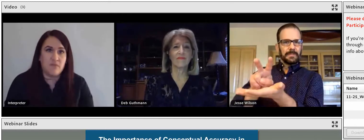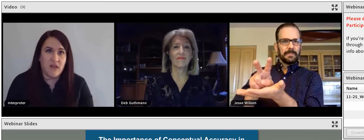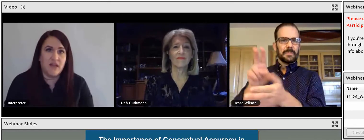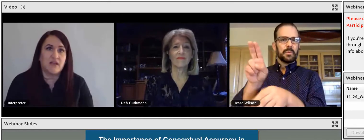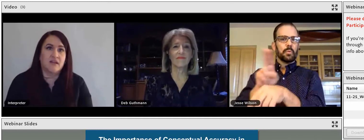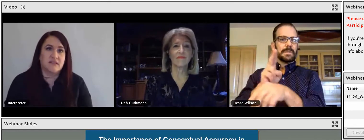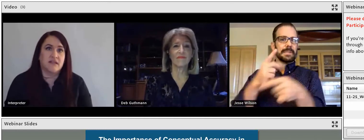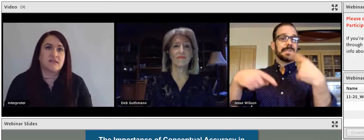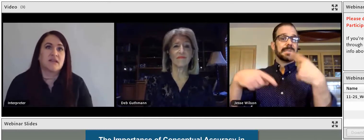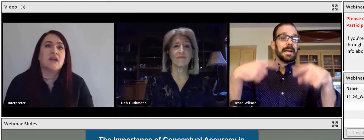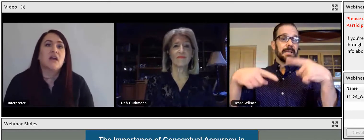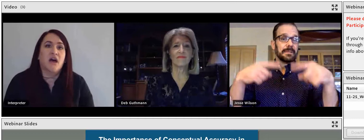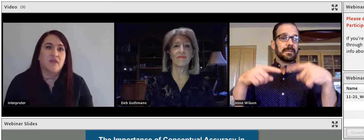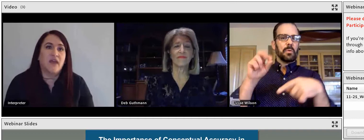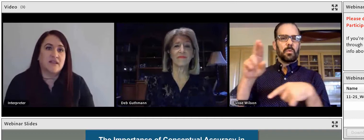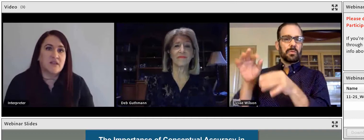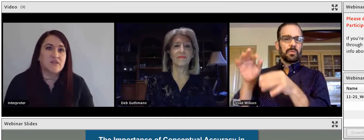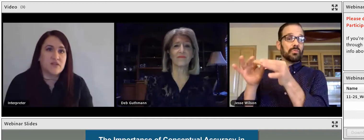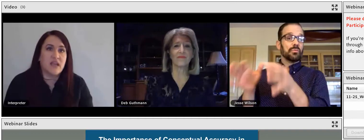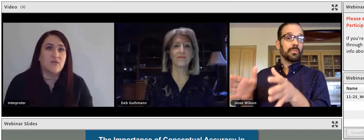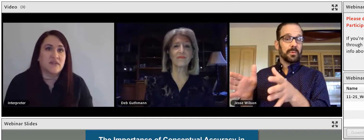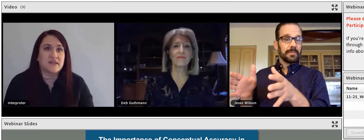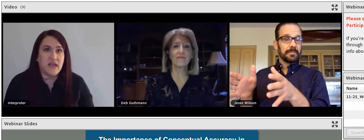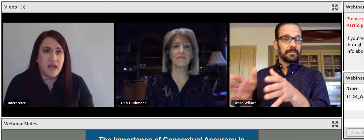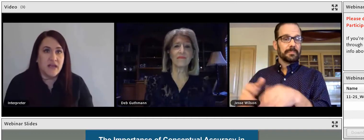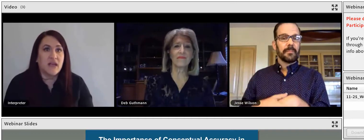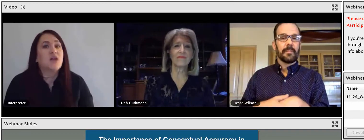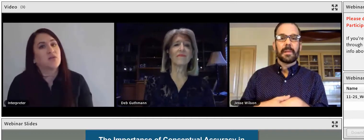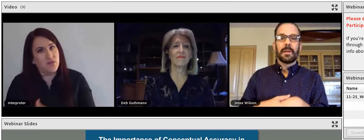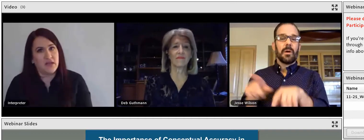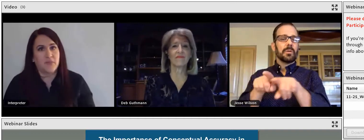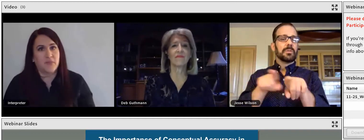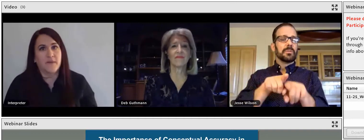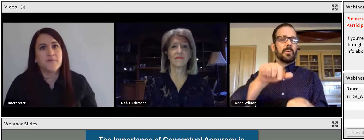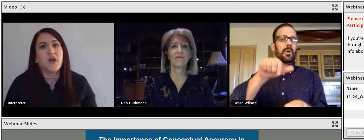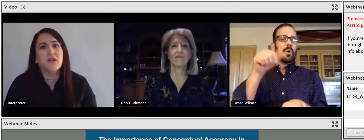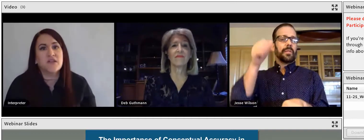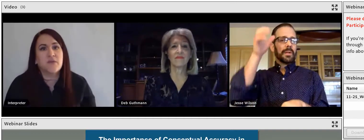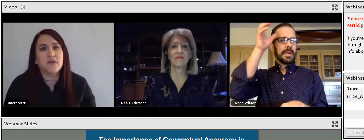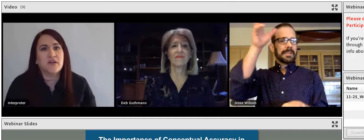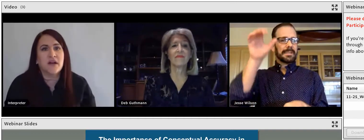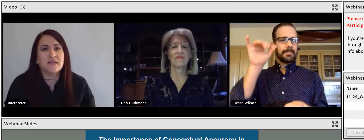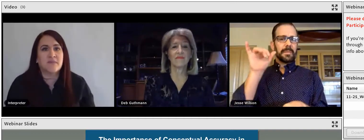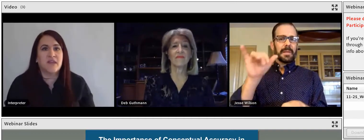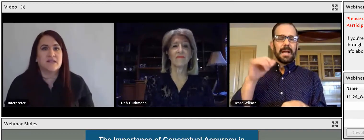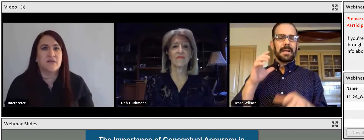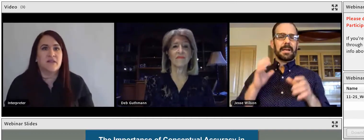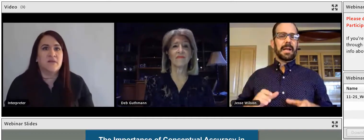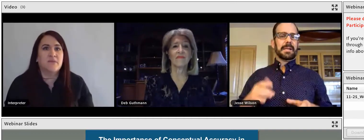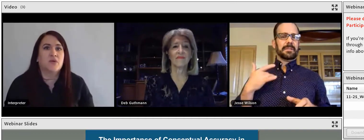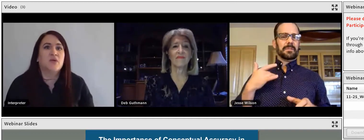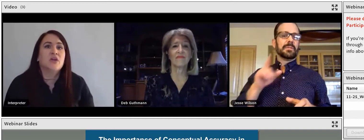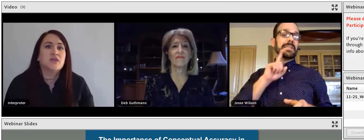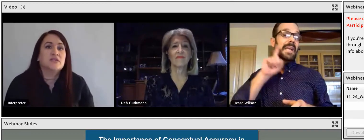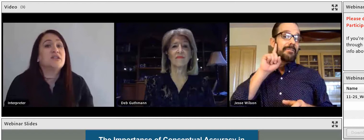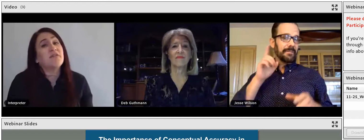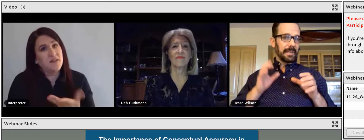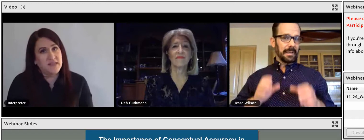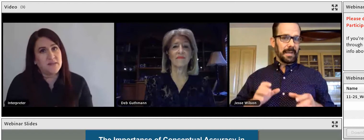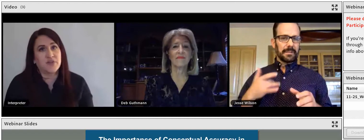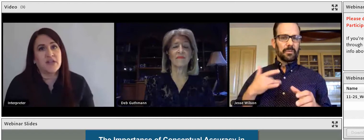provide that meaning and context that's associated with the sign through the interpreter. Also, another concept that typically